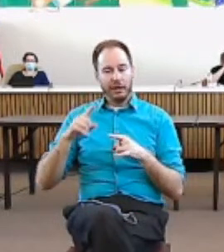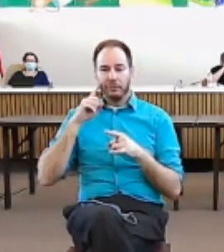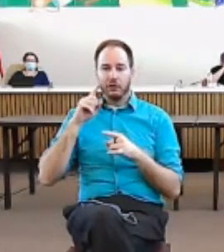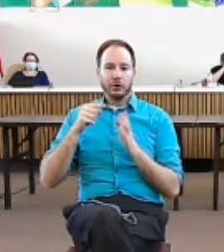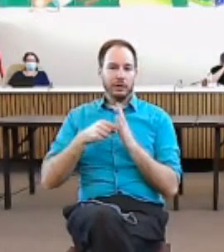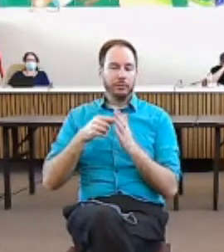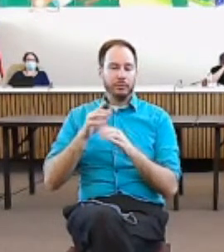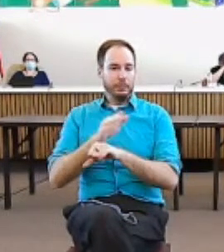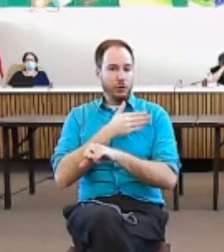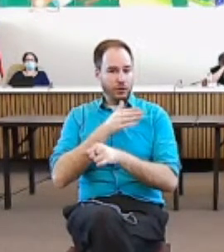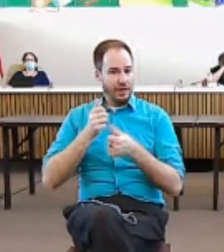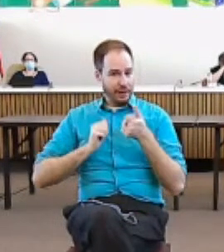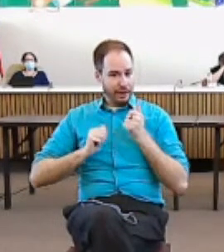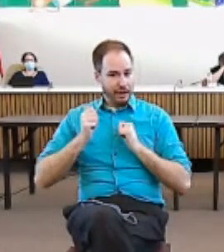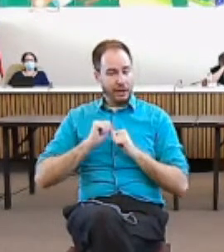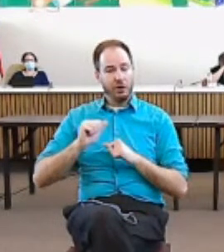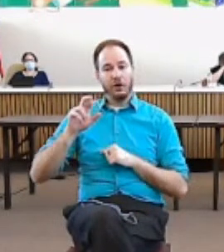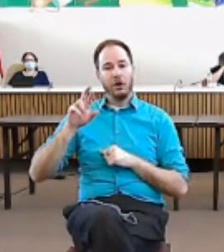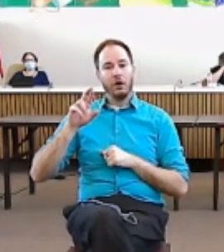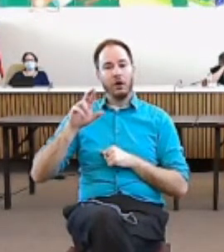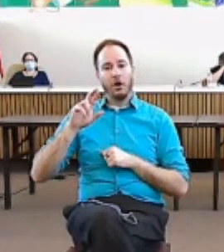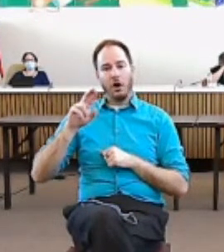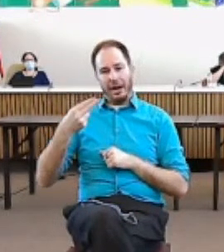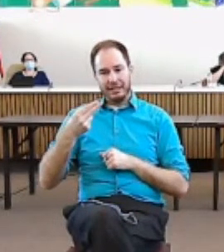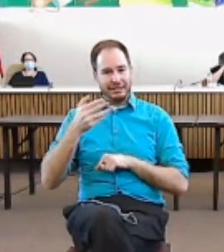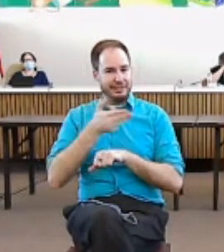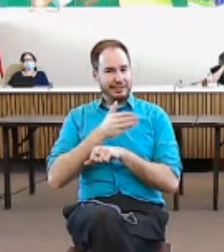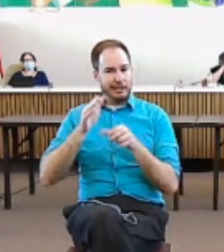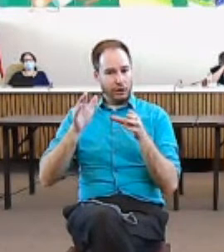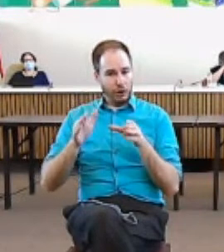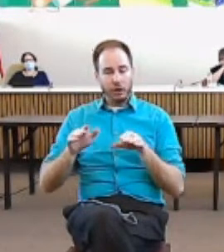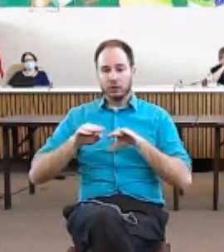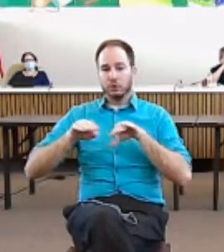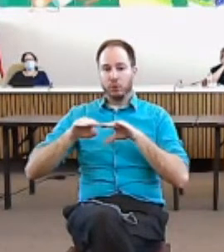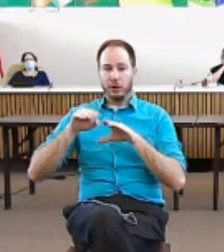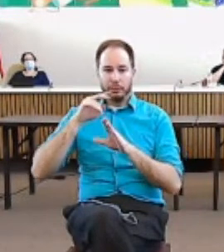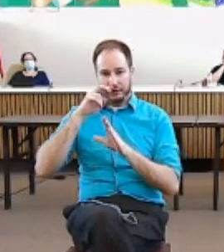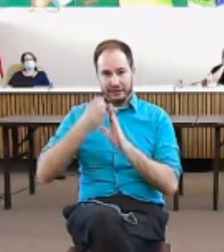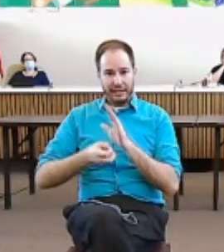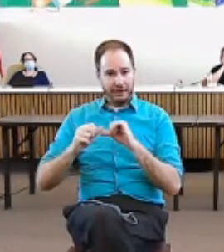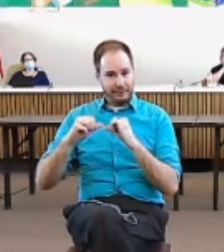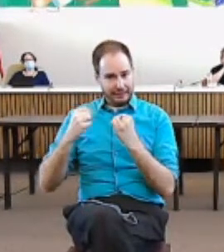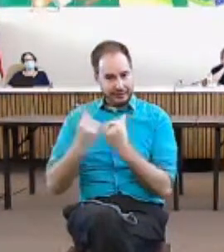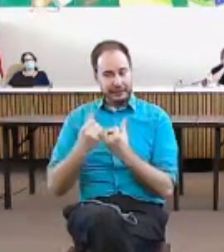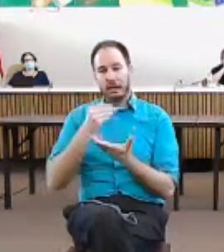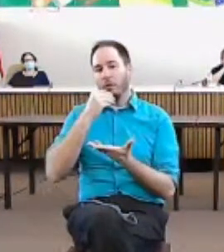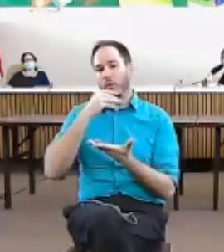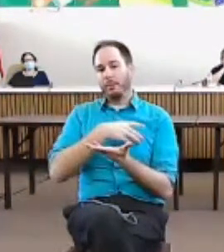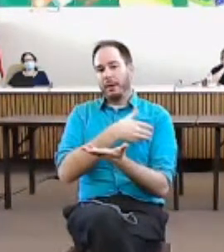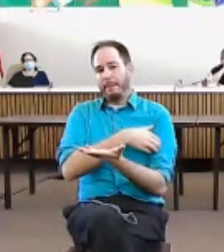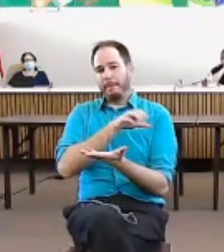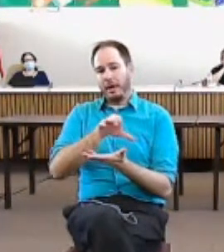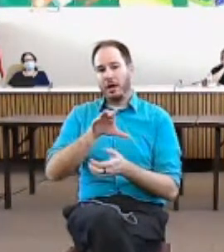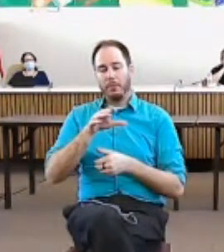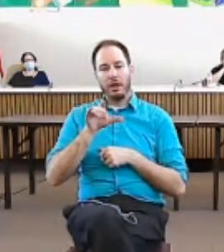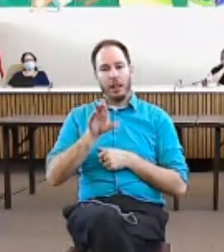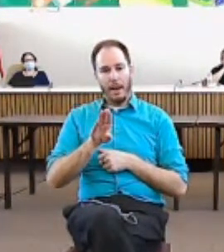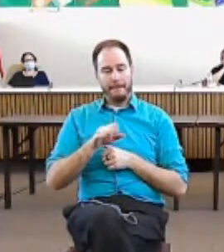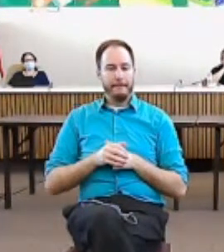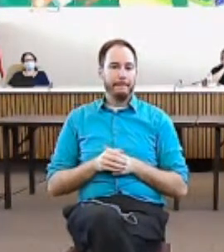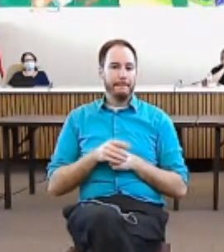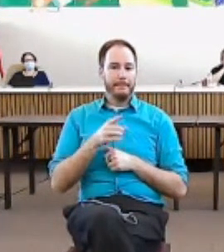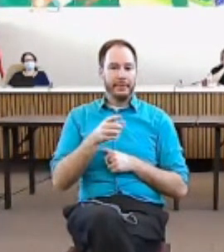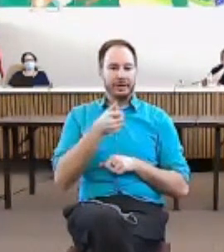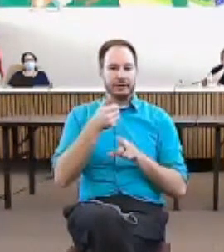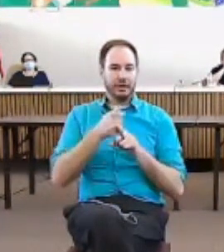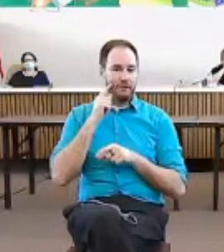musical theater, RH Singers, the swim and dive team, and the Women's Empowerment Club. She is an officer